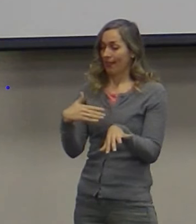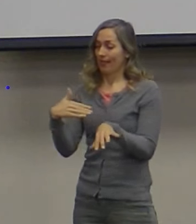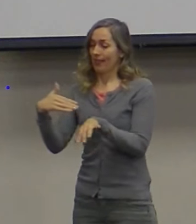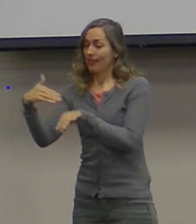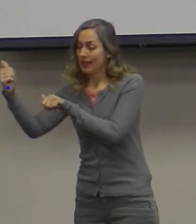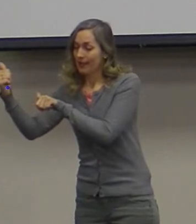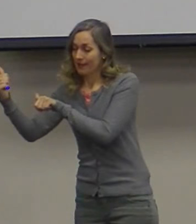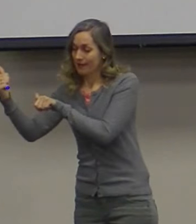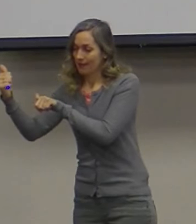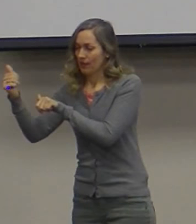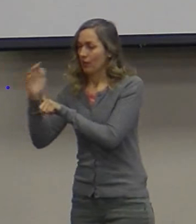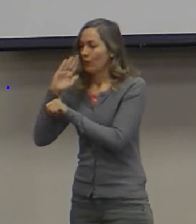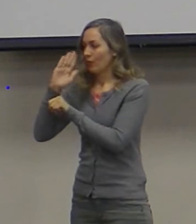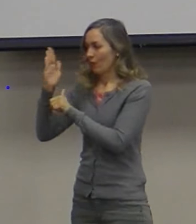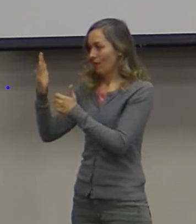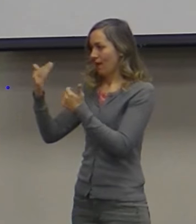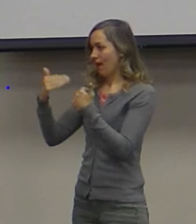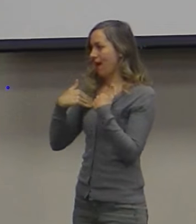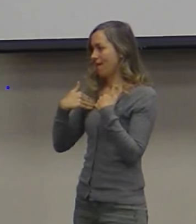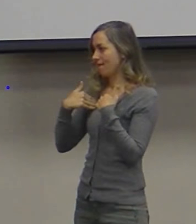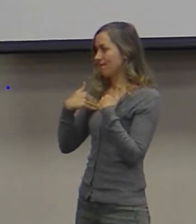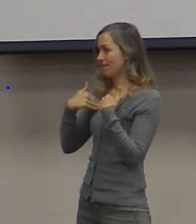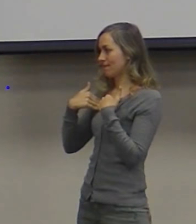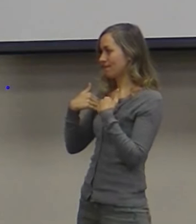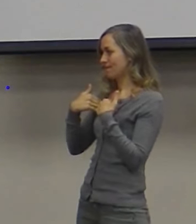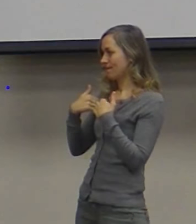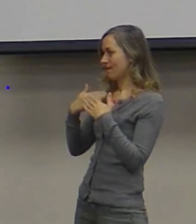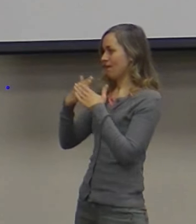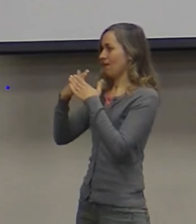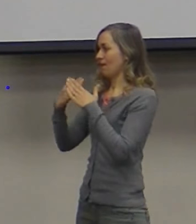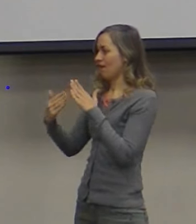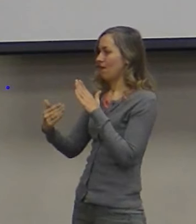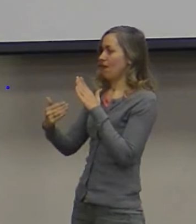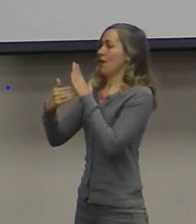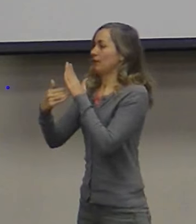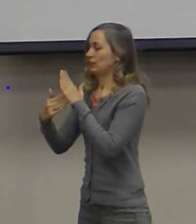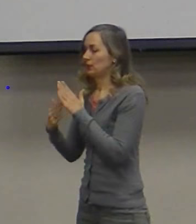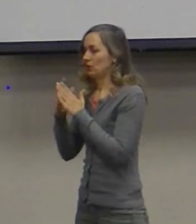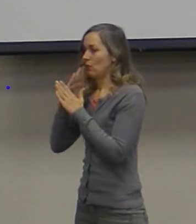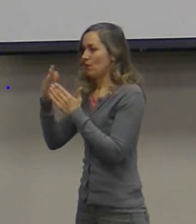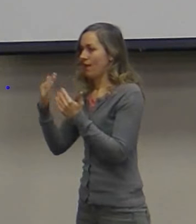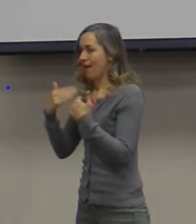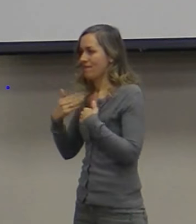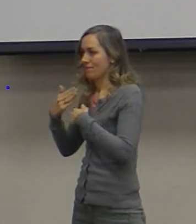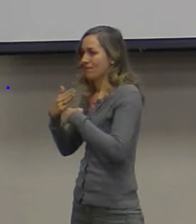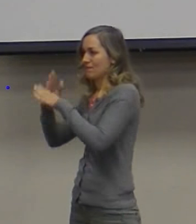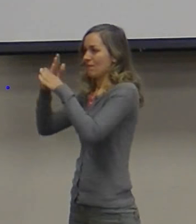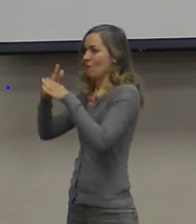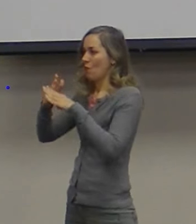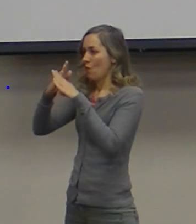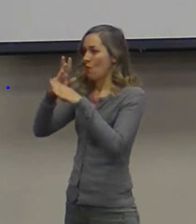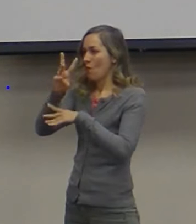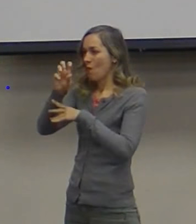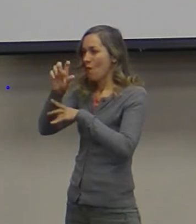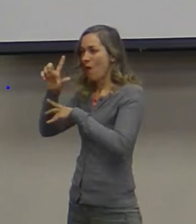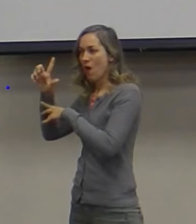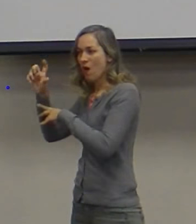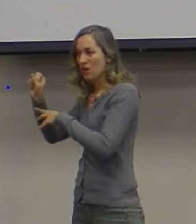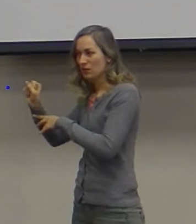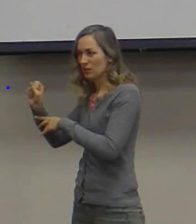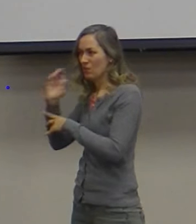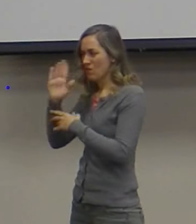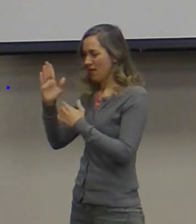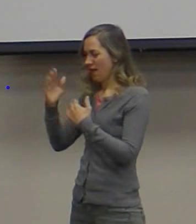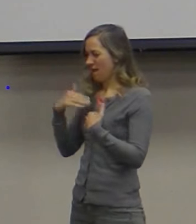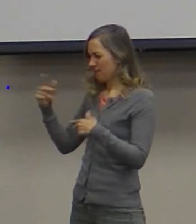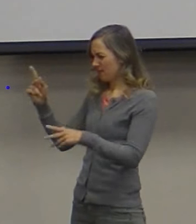we're going to face opposition. When we leave here, we're going to run up against walls. We're going to run up against